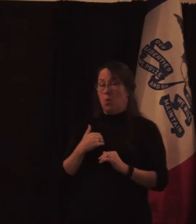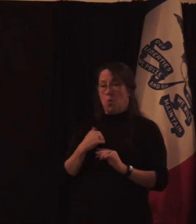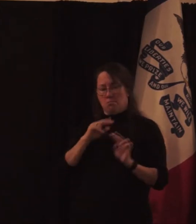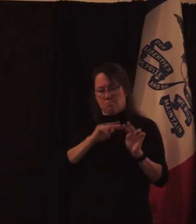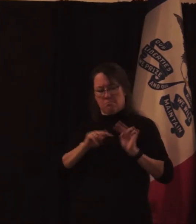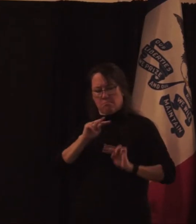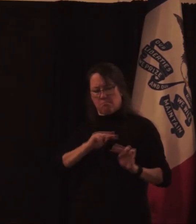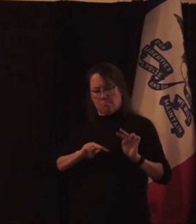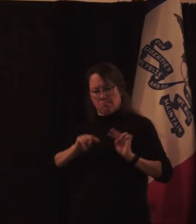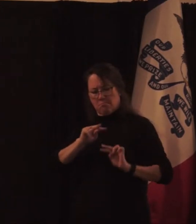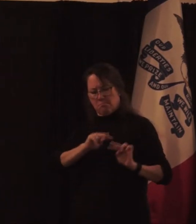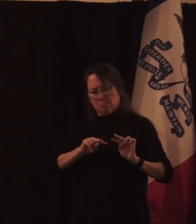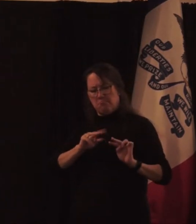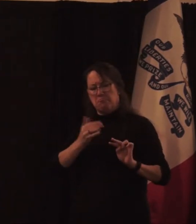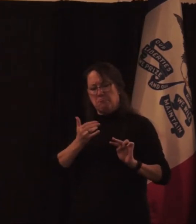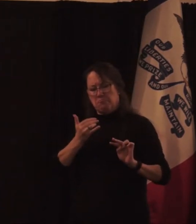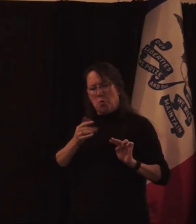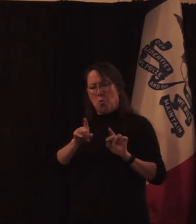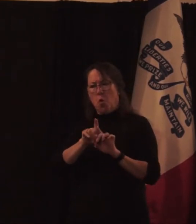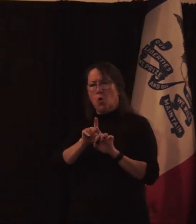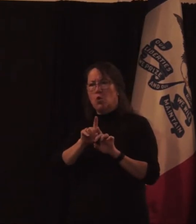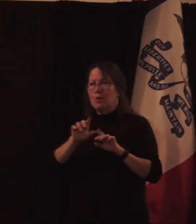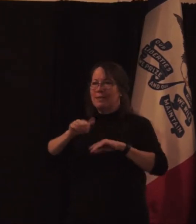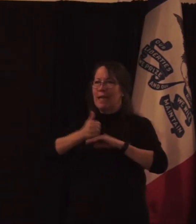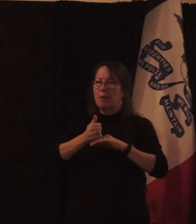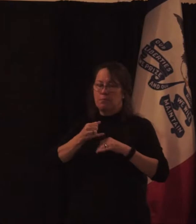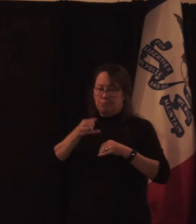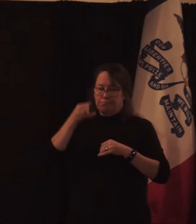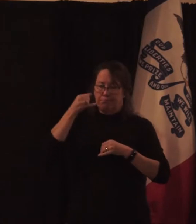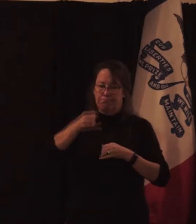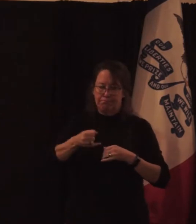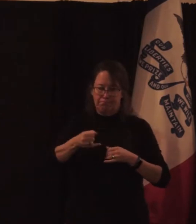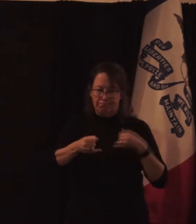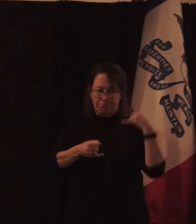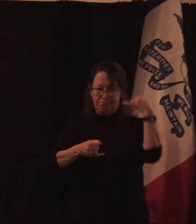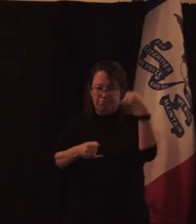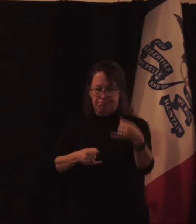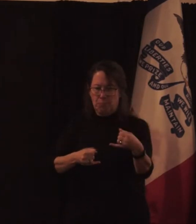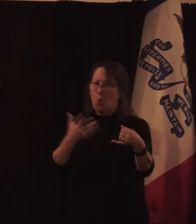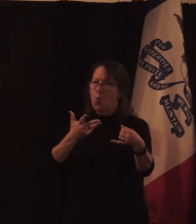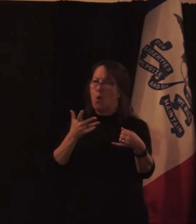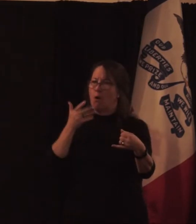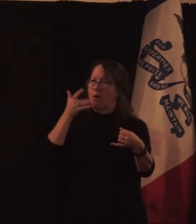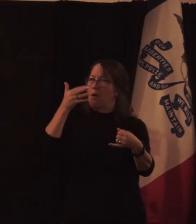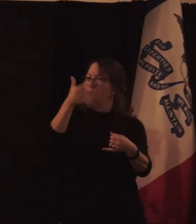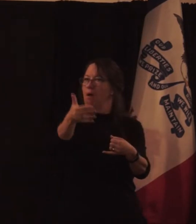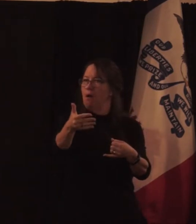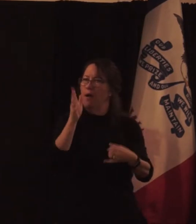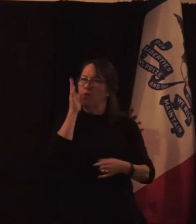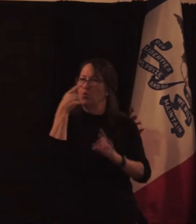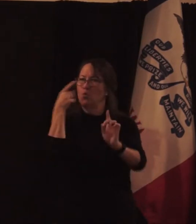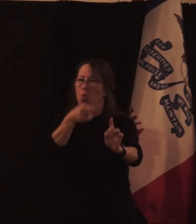stock, but also to, at this time, set some markers down about where we want to go.